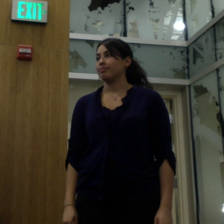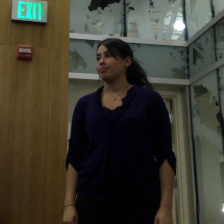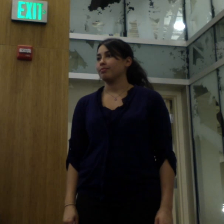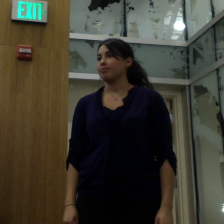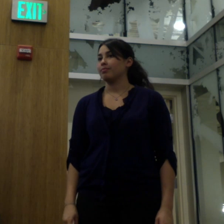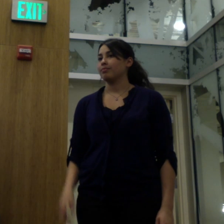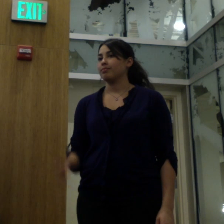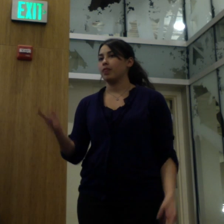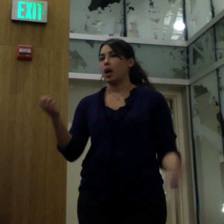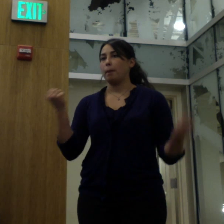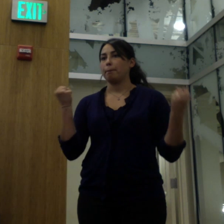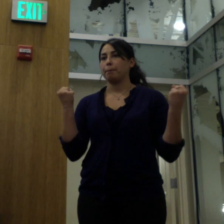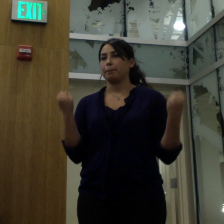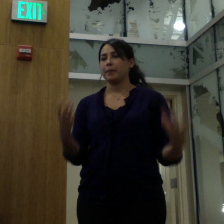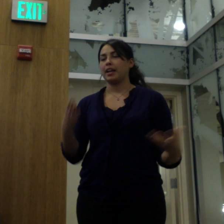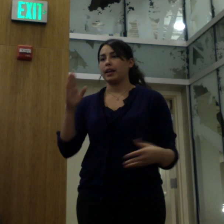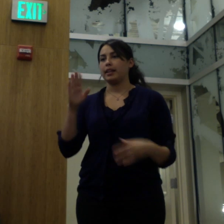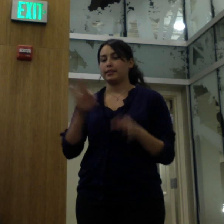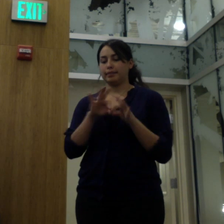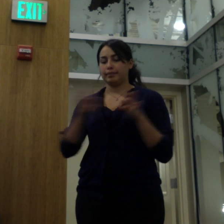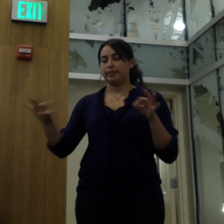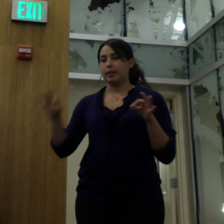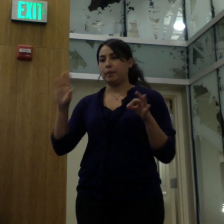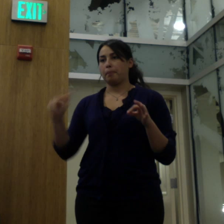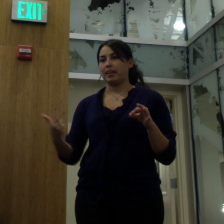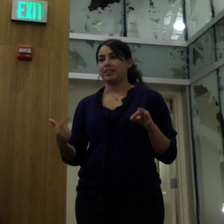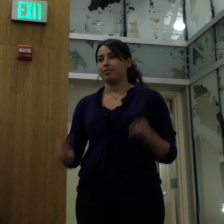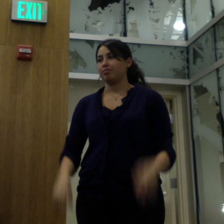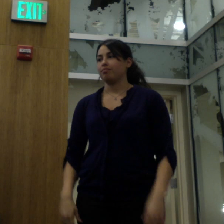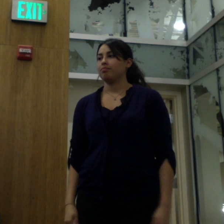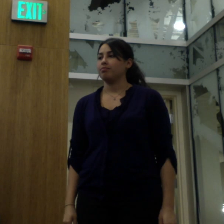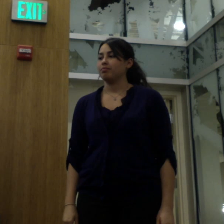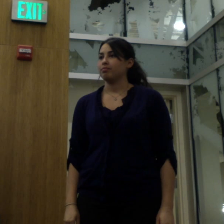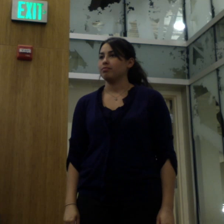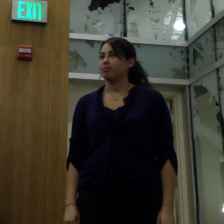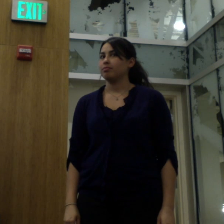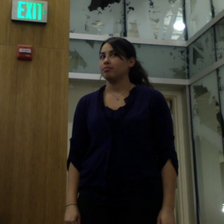A plethora of Ziploc bags.